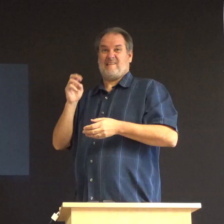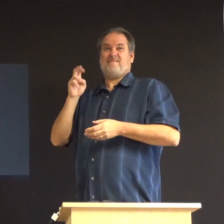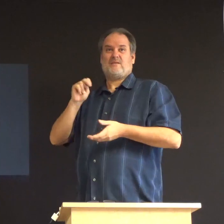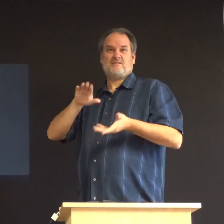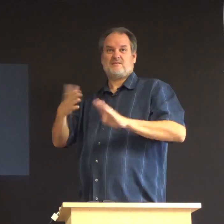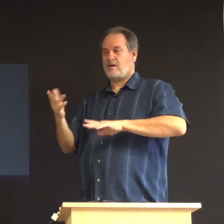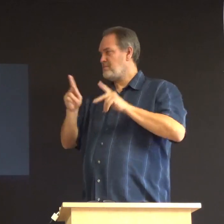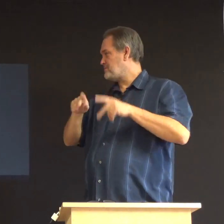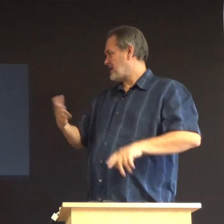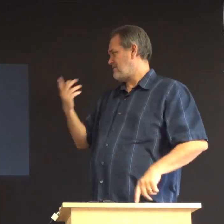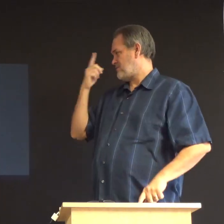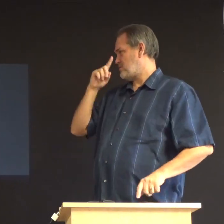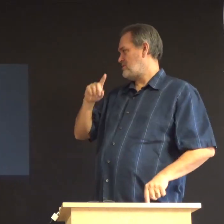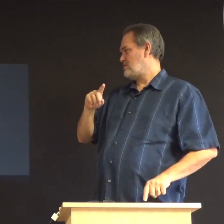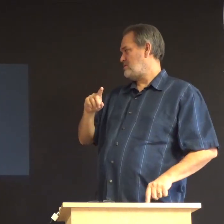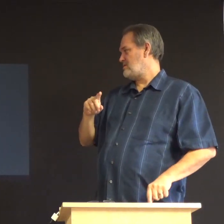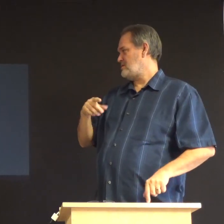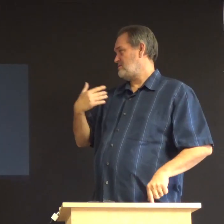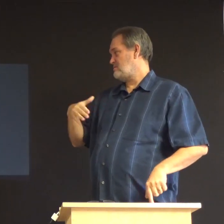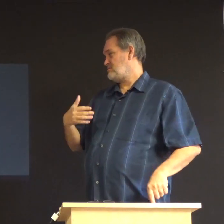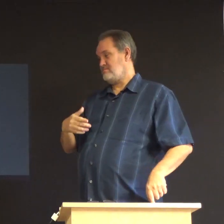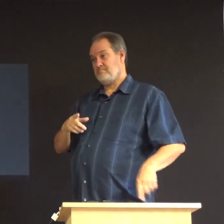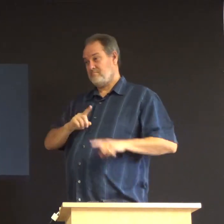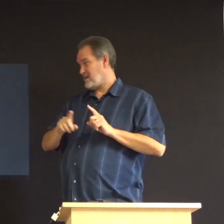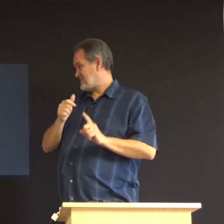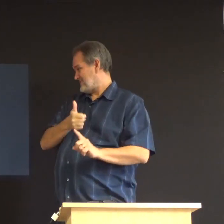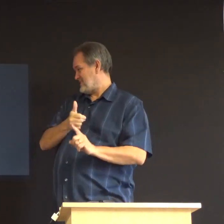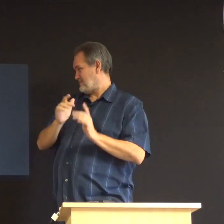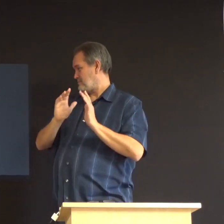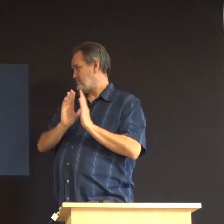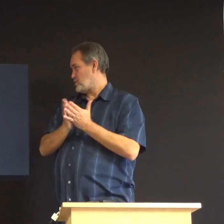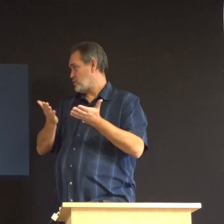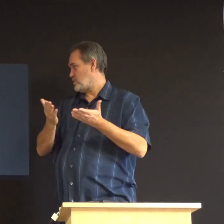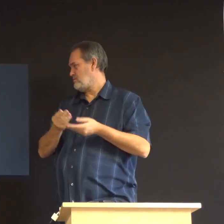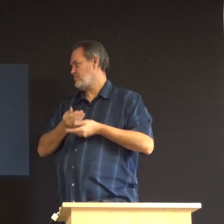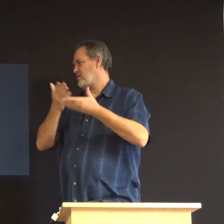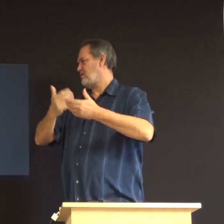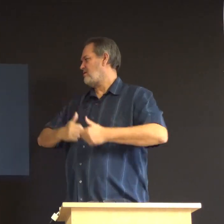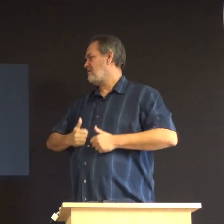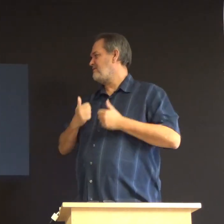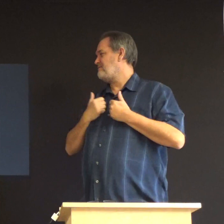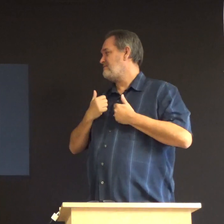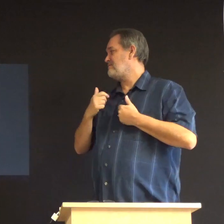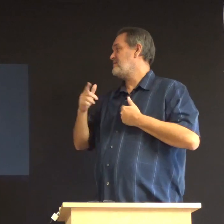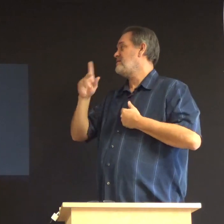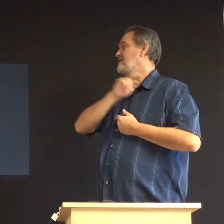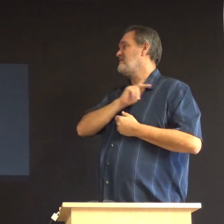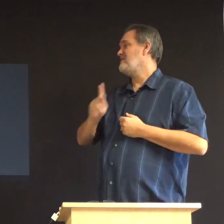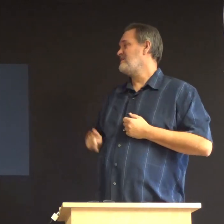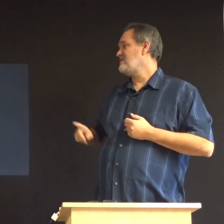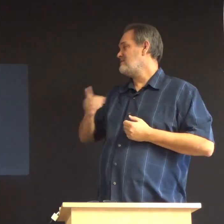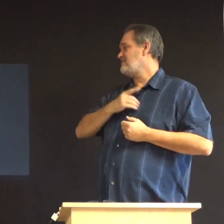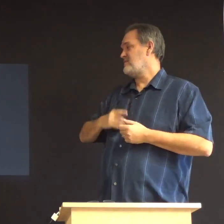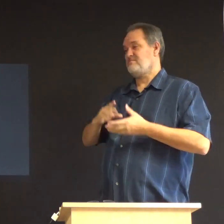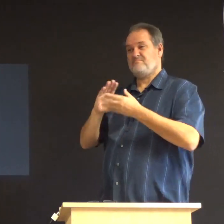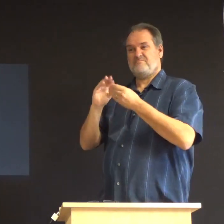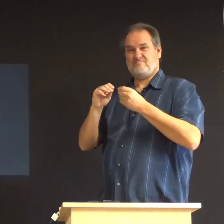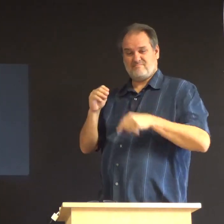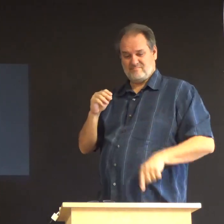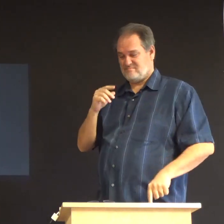More people have lost their lives over this book. This book brings life. King David said, the word